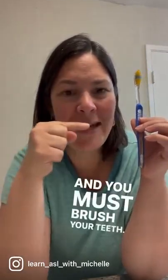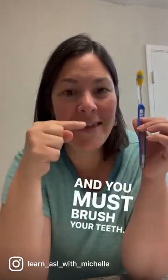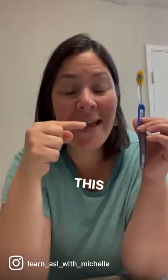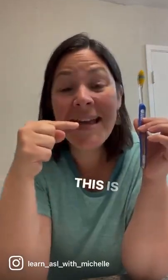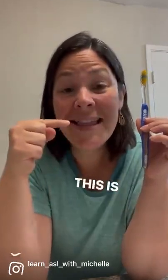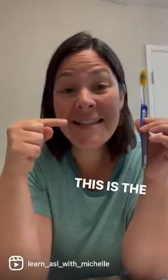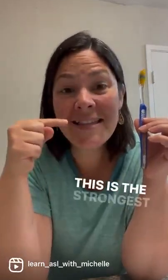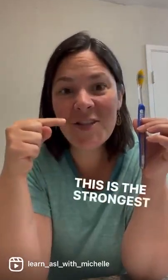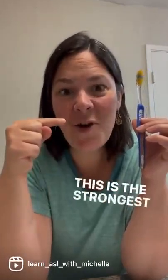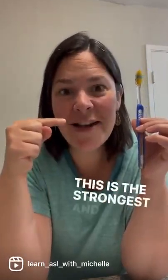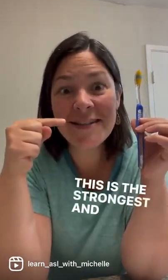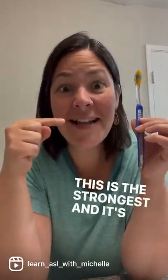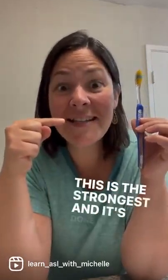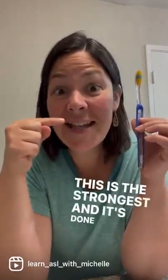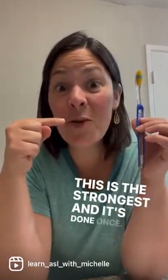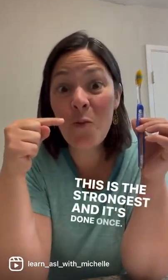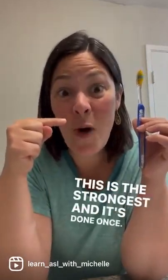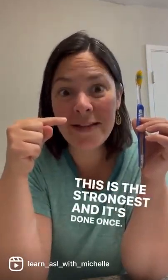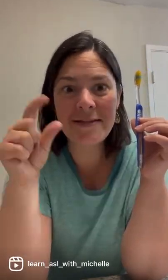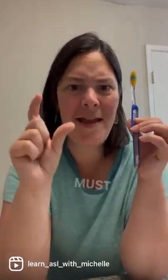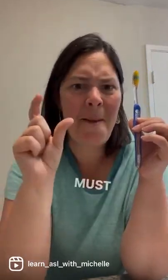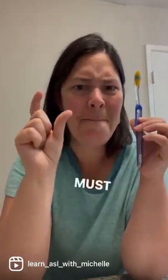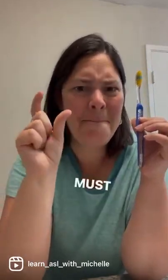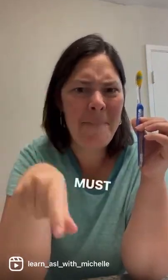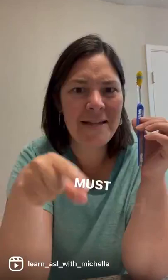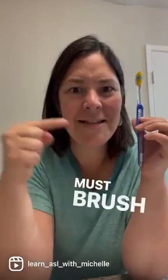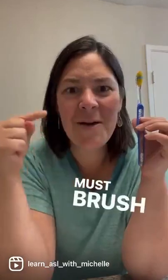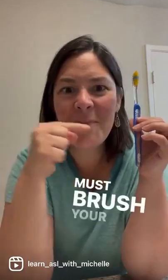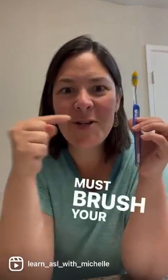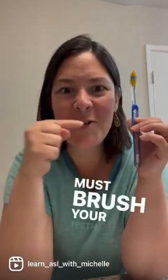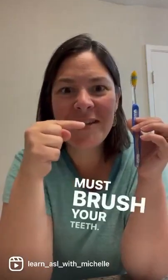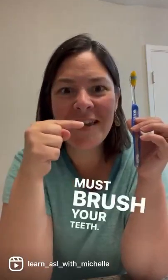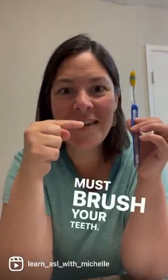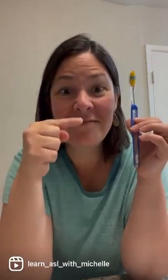brush your teeth. This is the strongest and it's done once. Must brush your teeth.